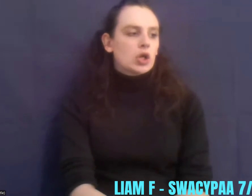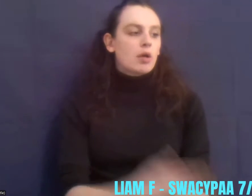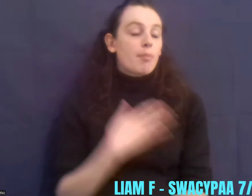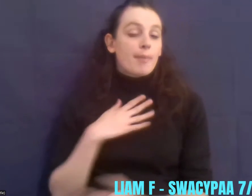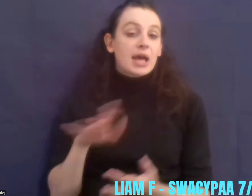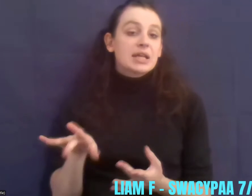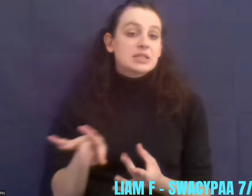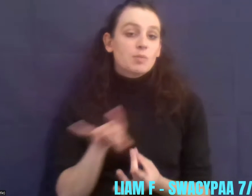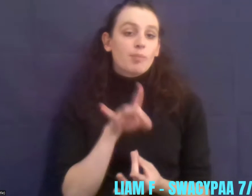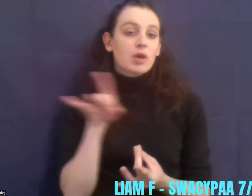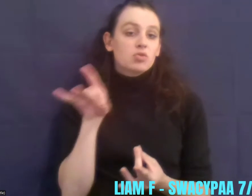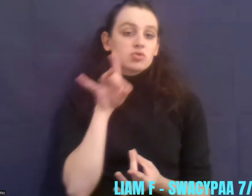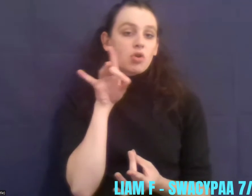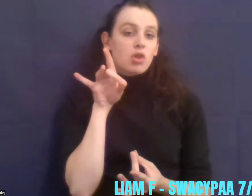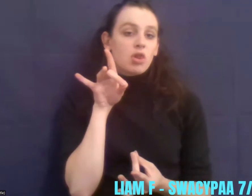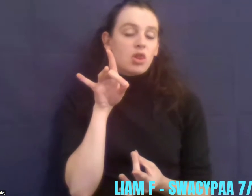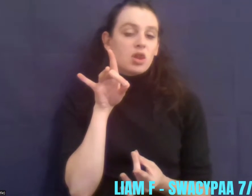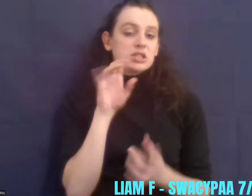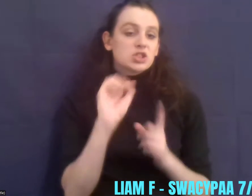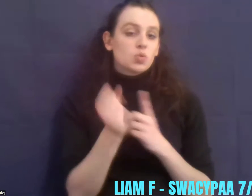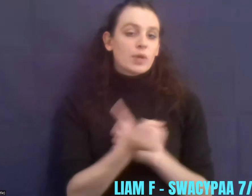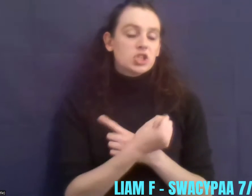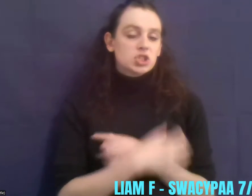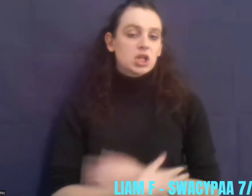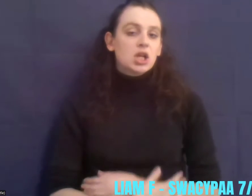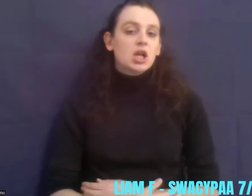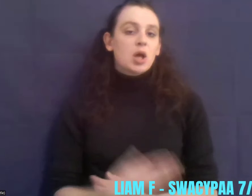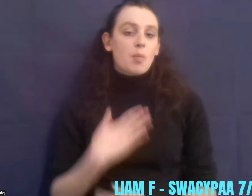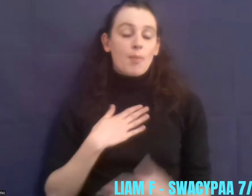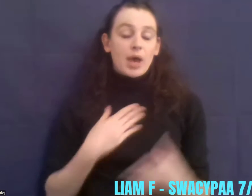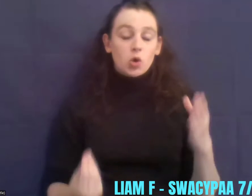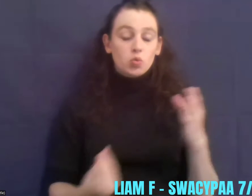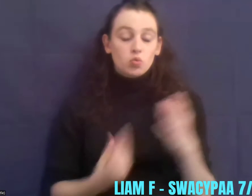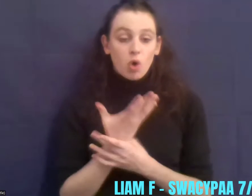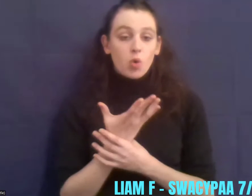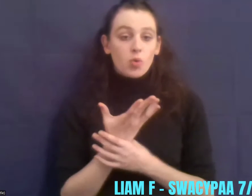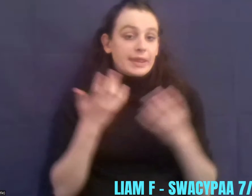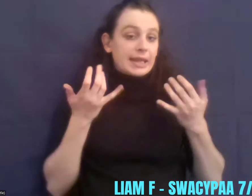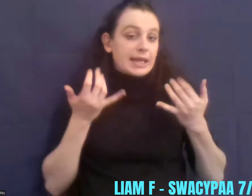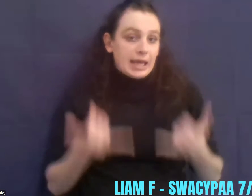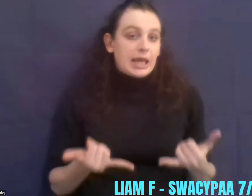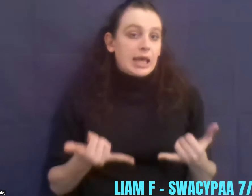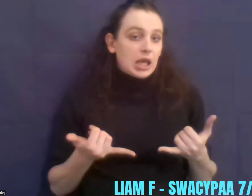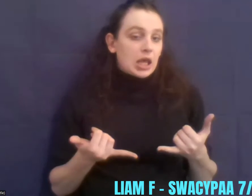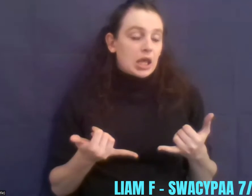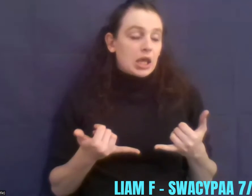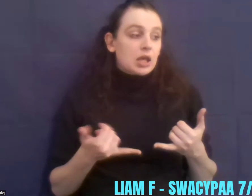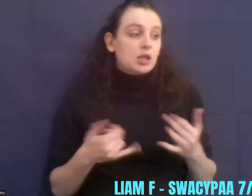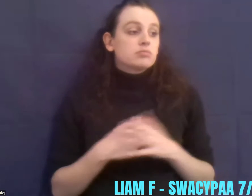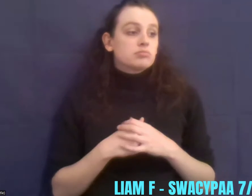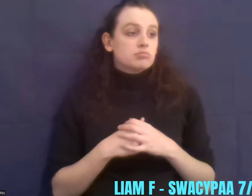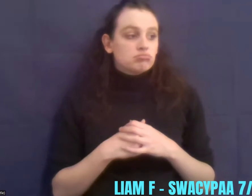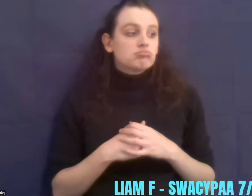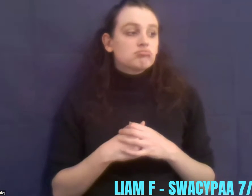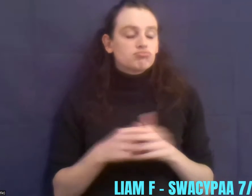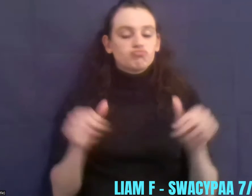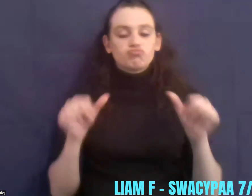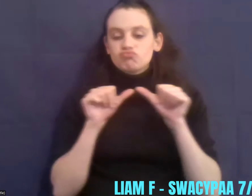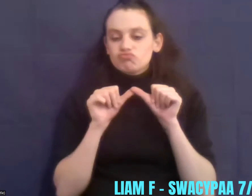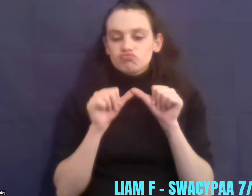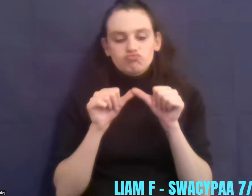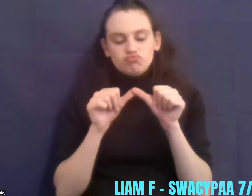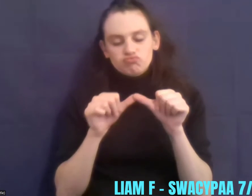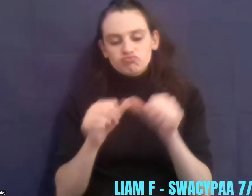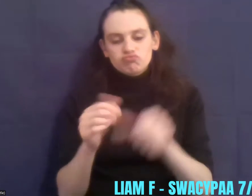condition, growth that I see now today from working this program is continuously